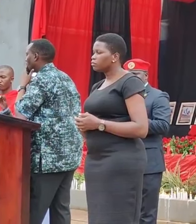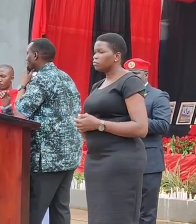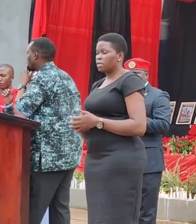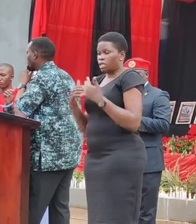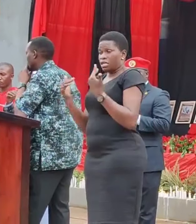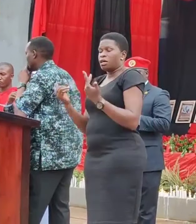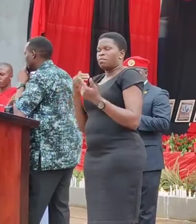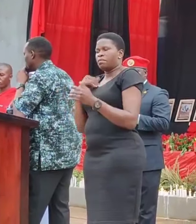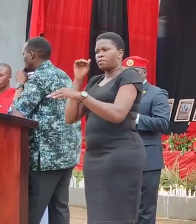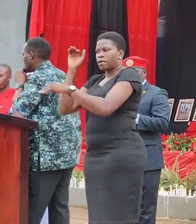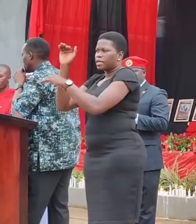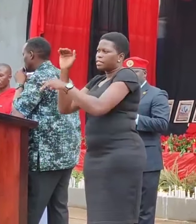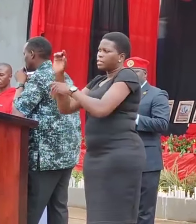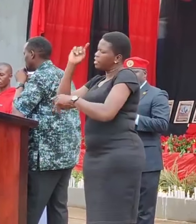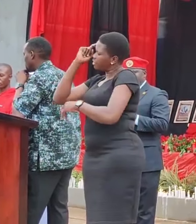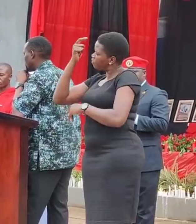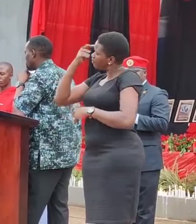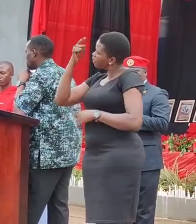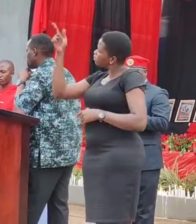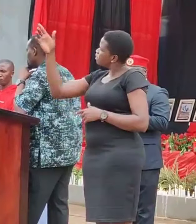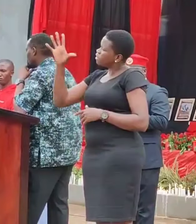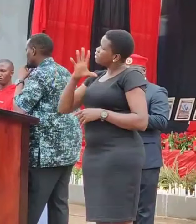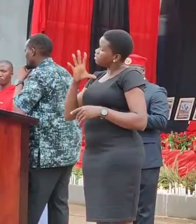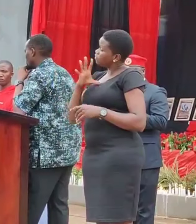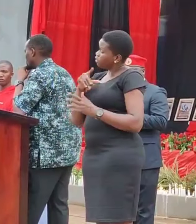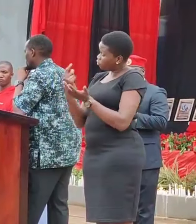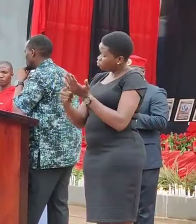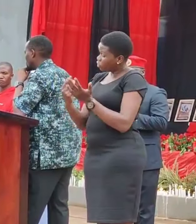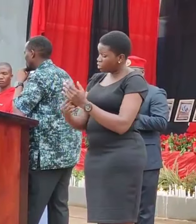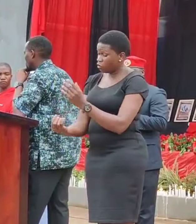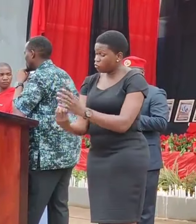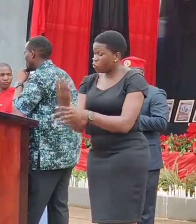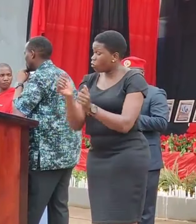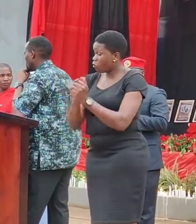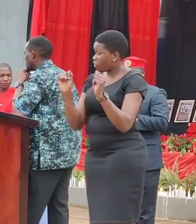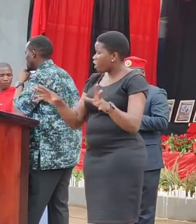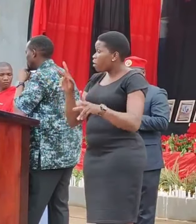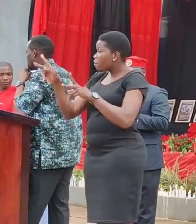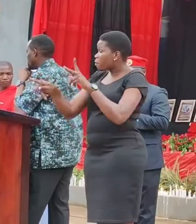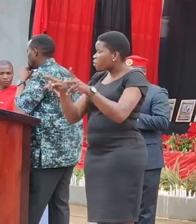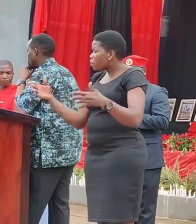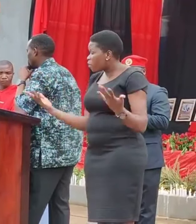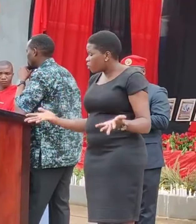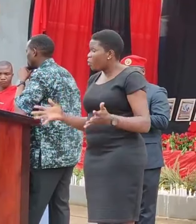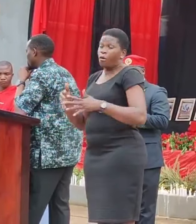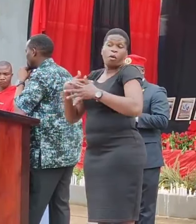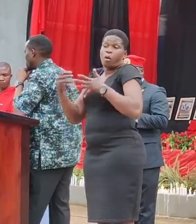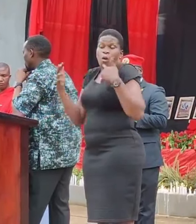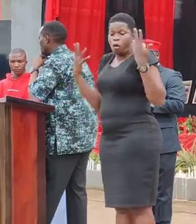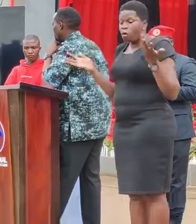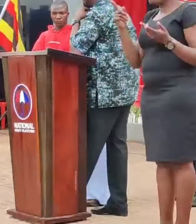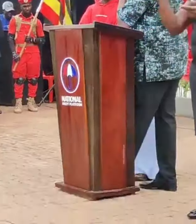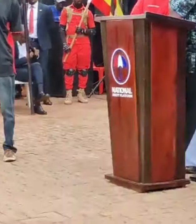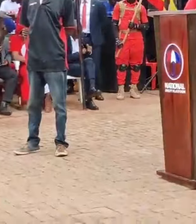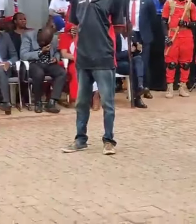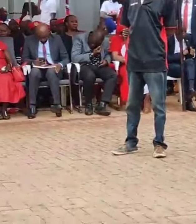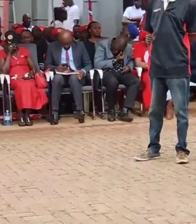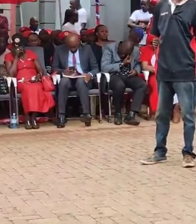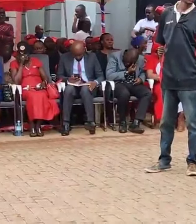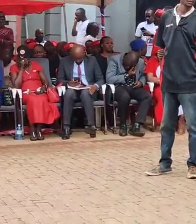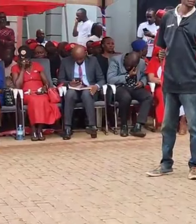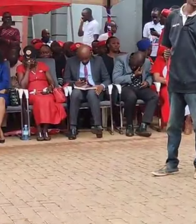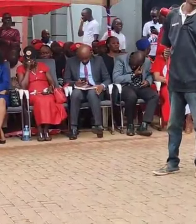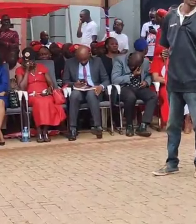So I'm asking the government, is it okay for Uganda to grow without people, or you want people to